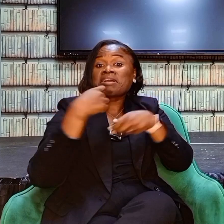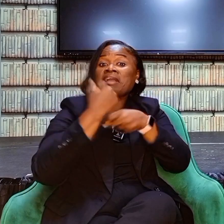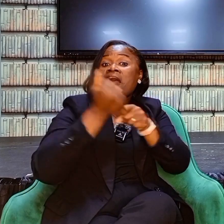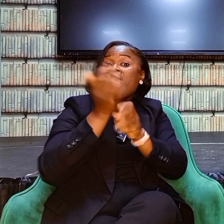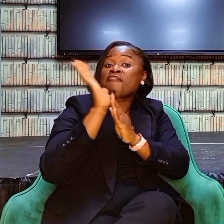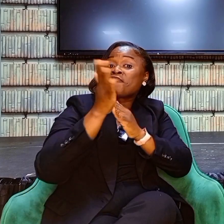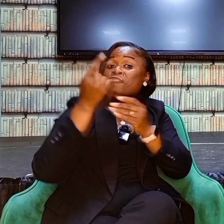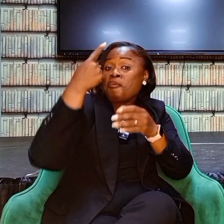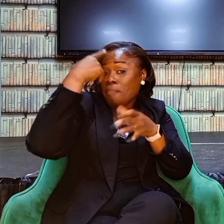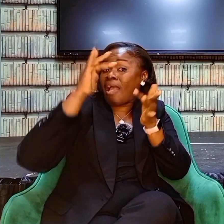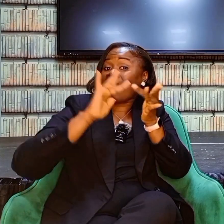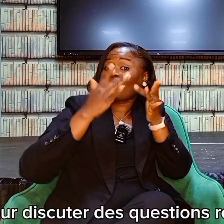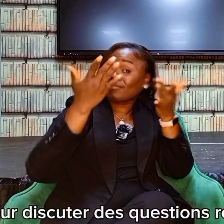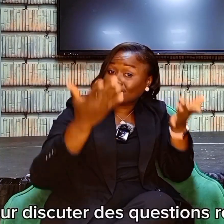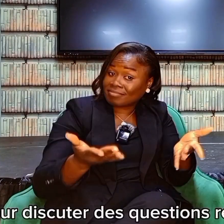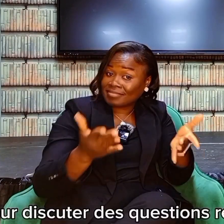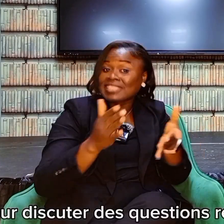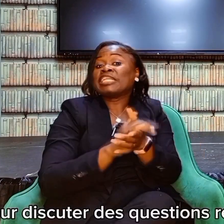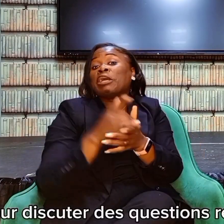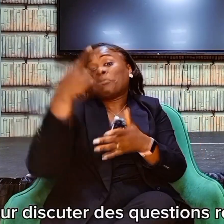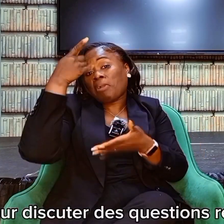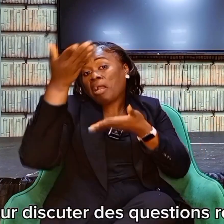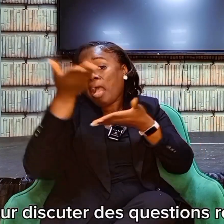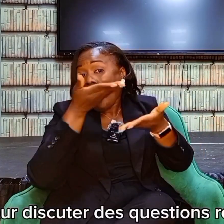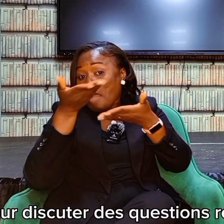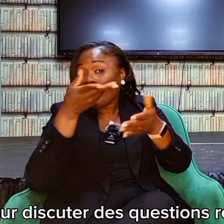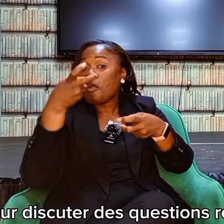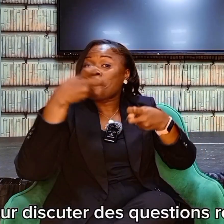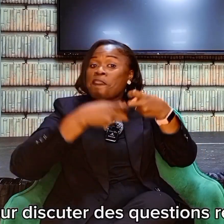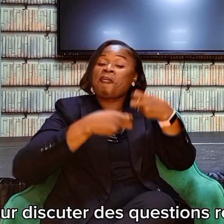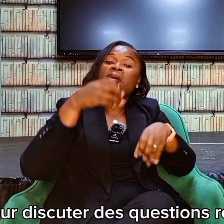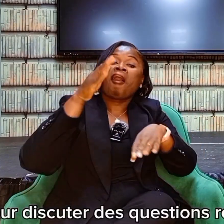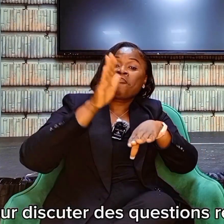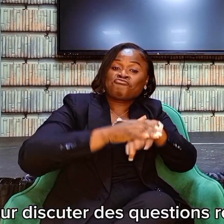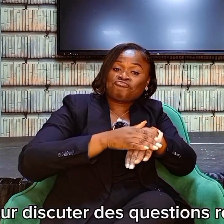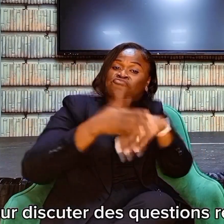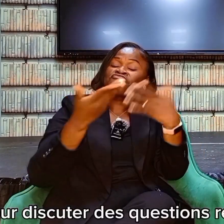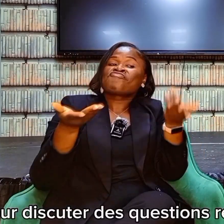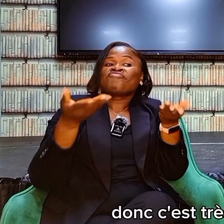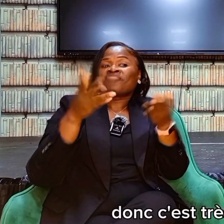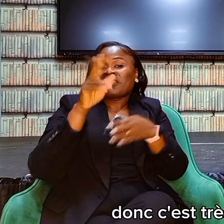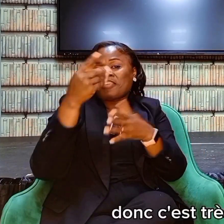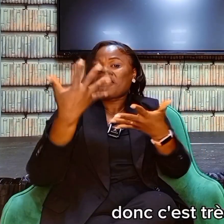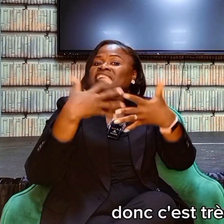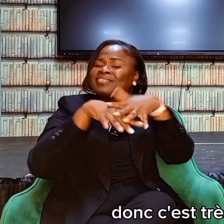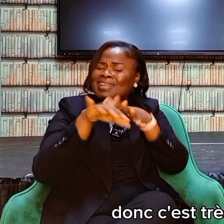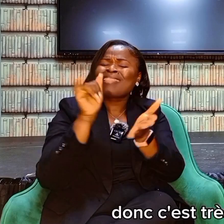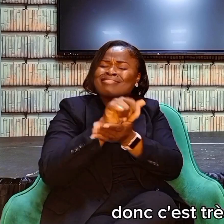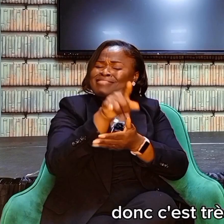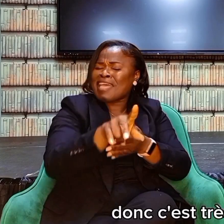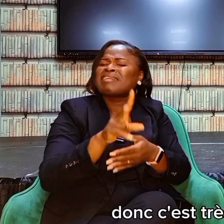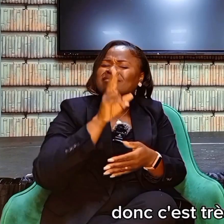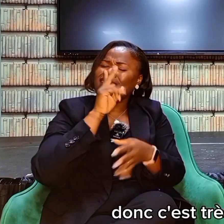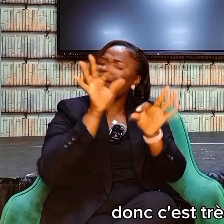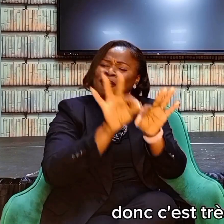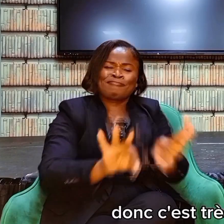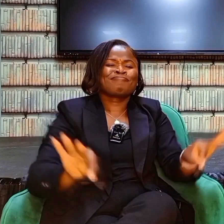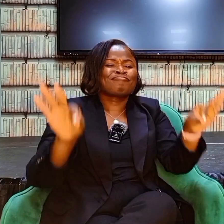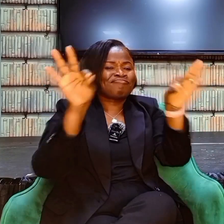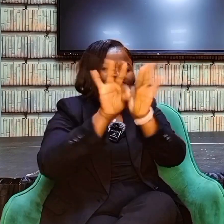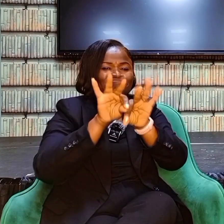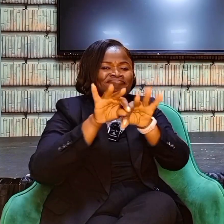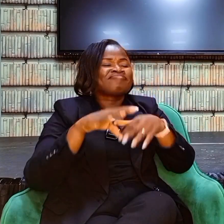creators to discuss issues about media inclusivity. So that is very, very important.